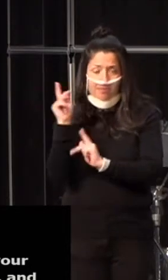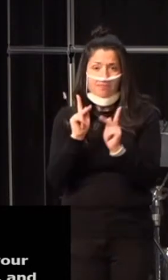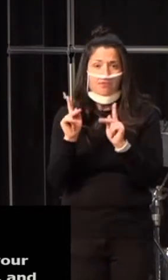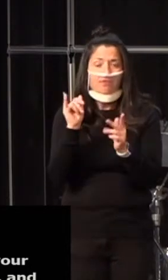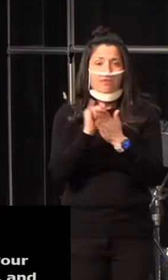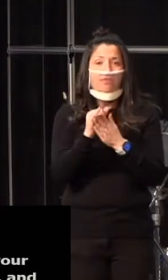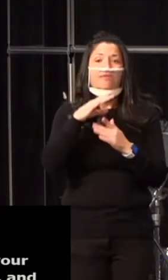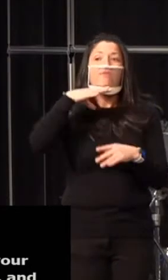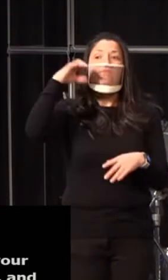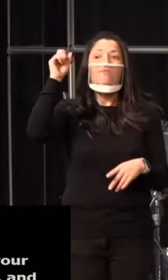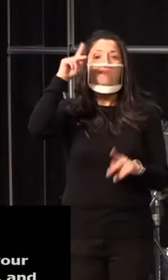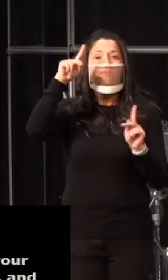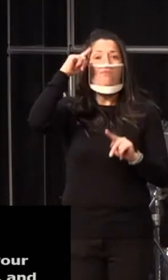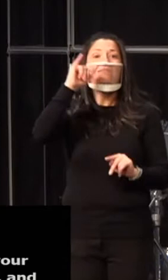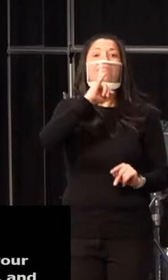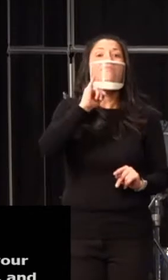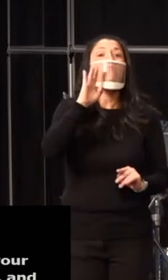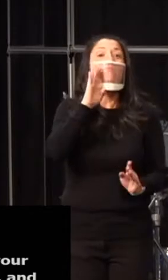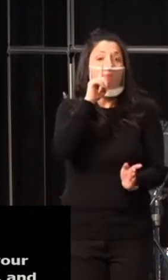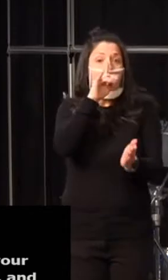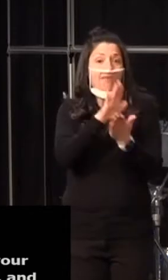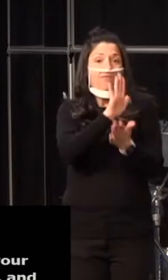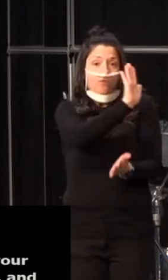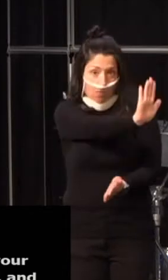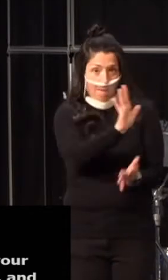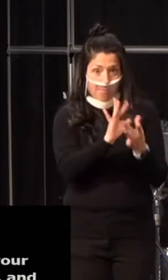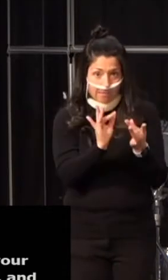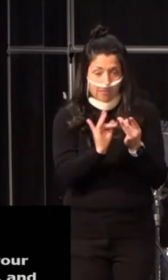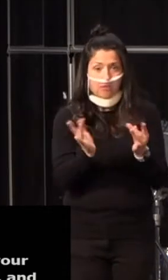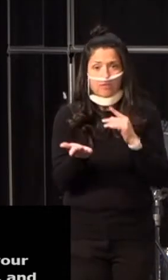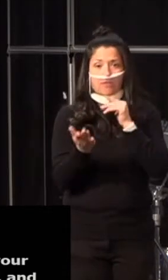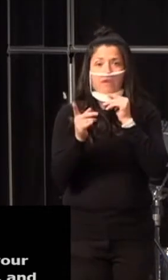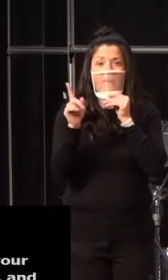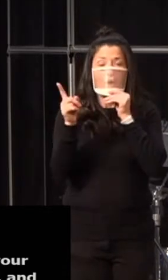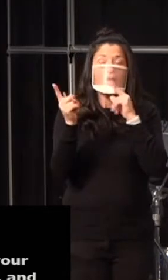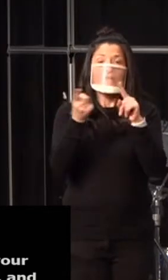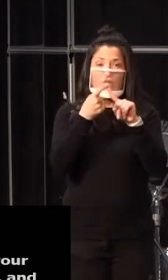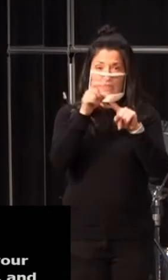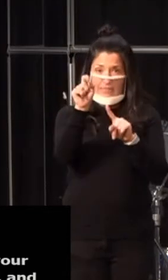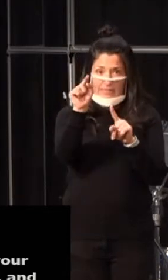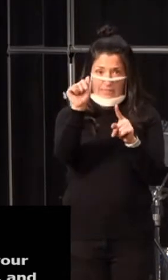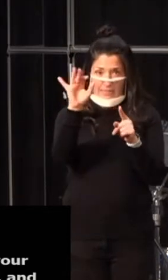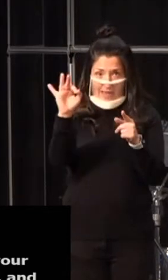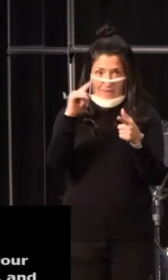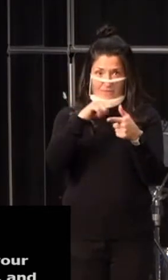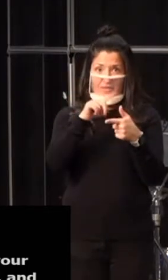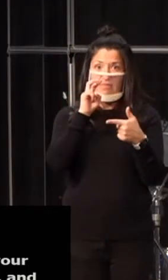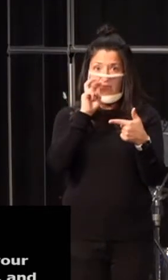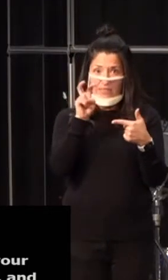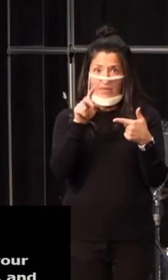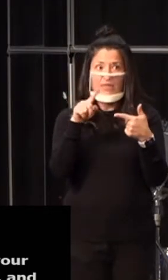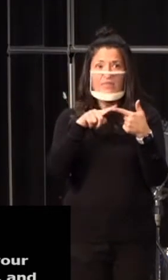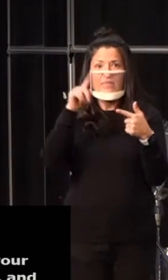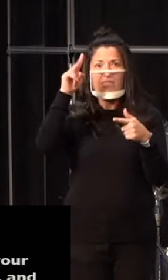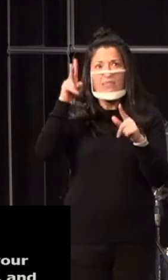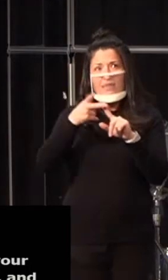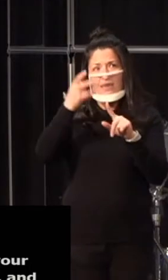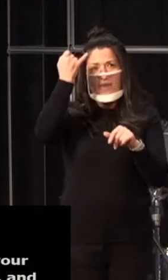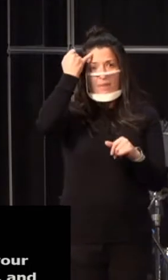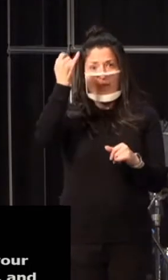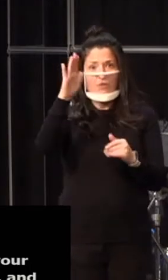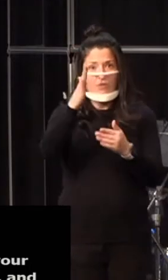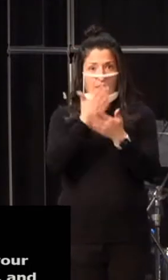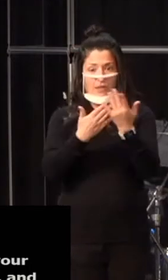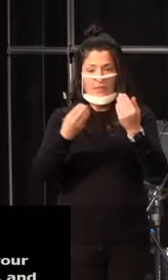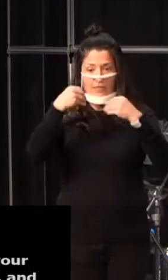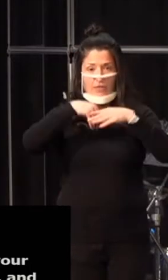elders of Israel, so they'll believe the message. So the first is the staff with the snake. The second, imagine putting your hand in your shirt, take